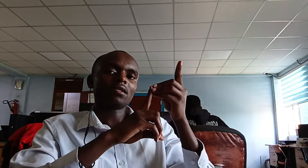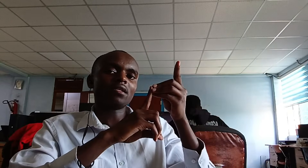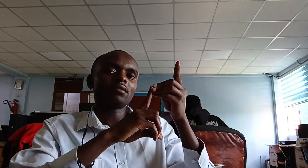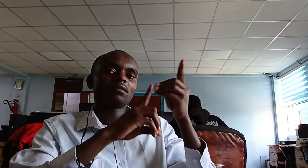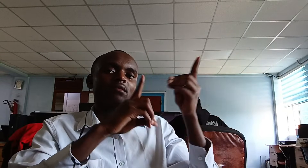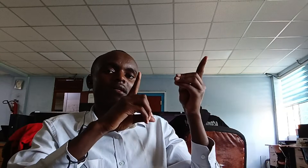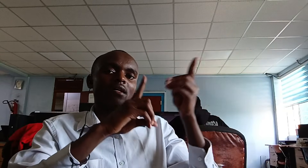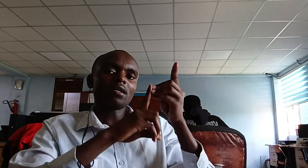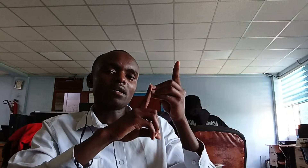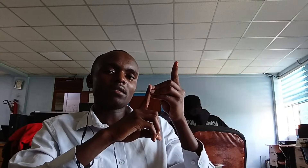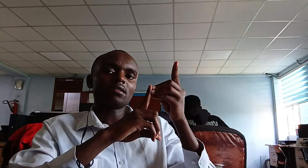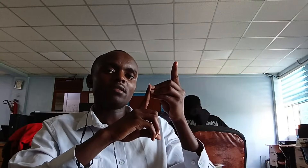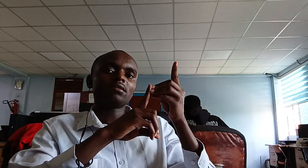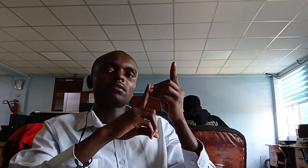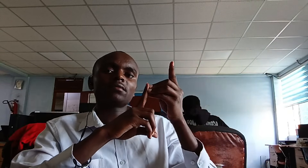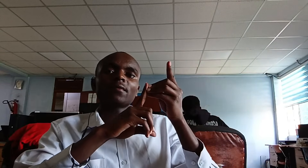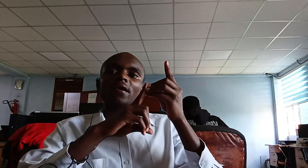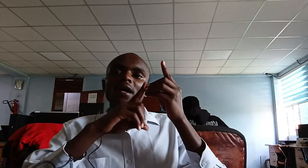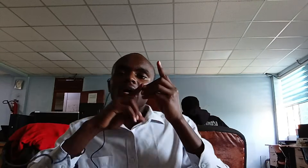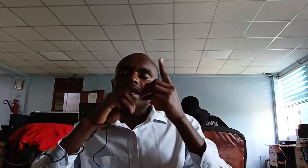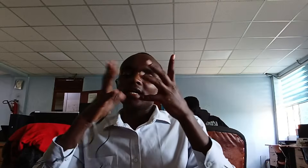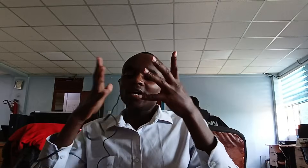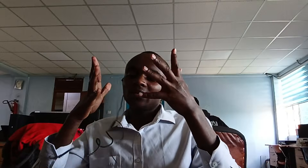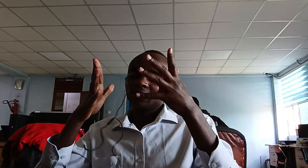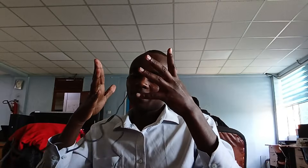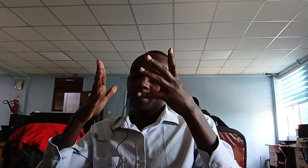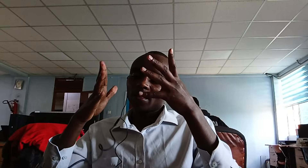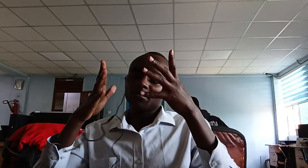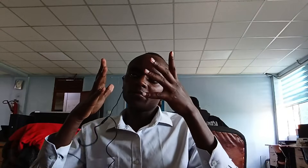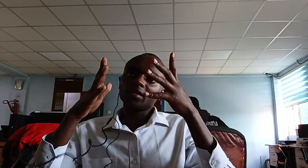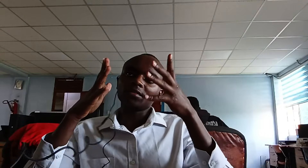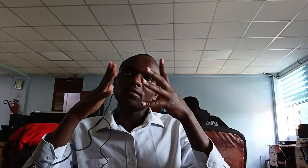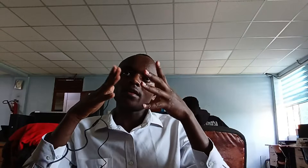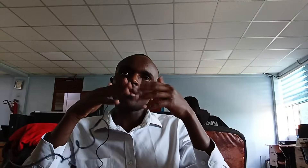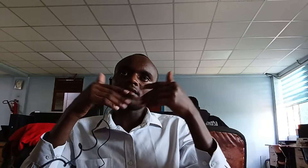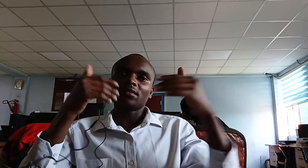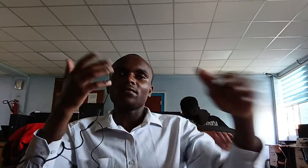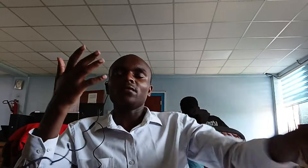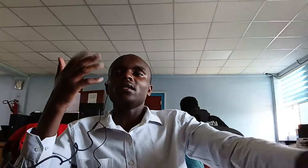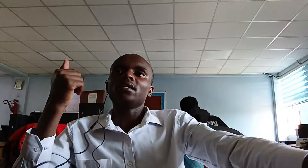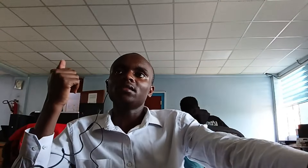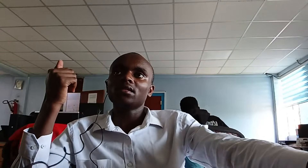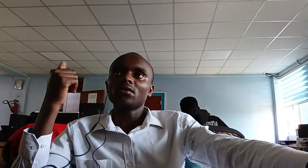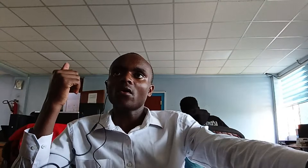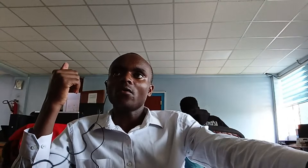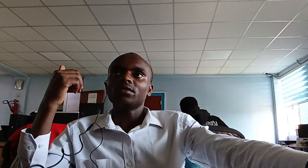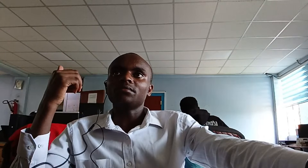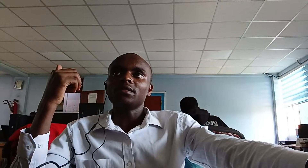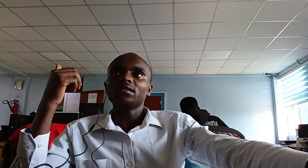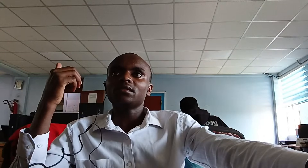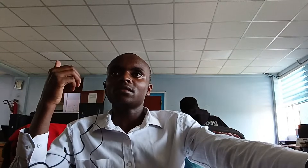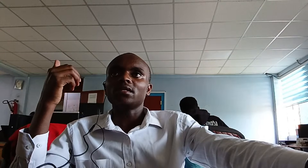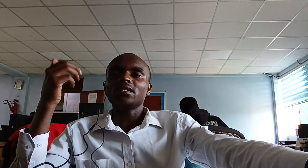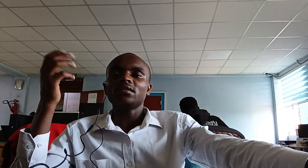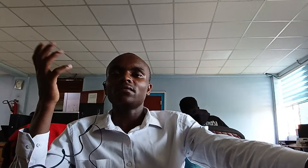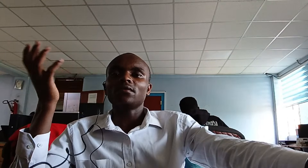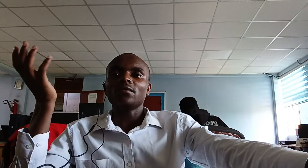date, date. Now, before I show the other sign for date, which means the date for